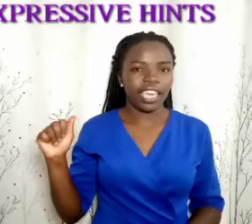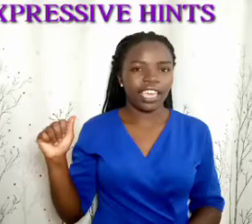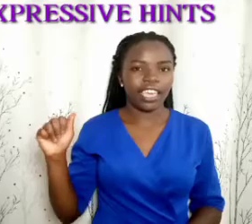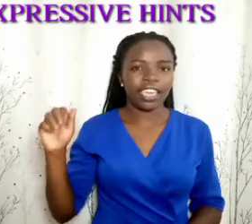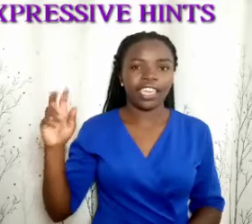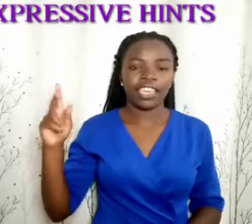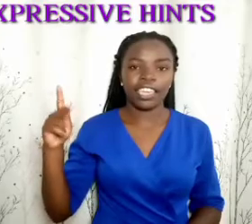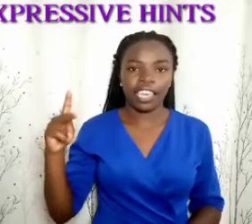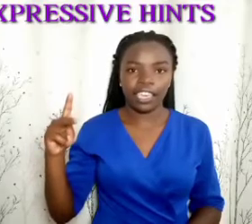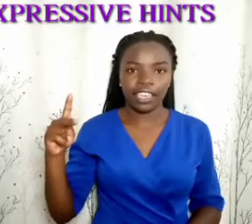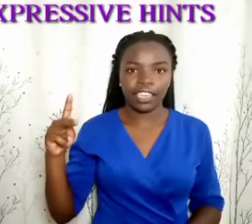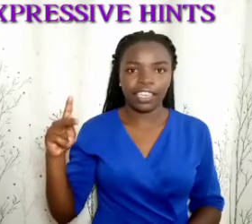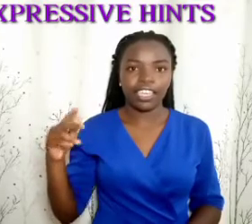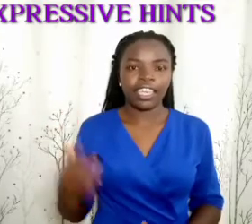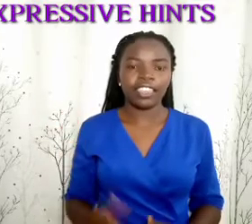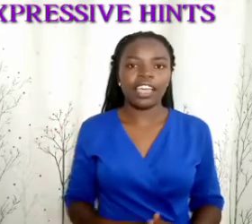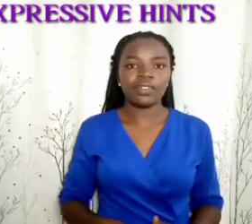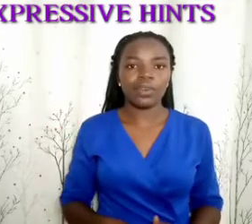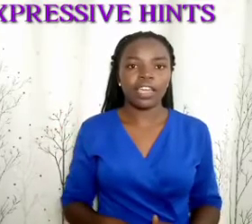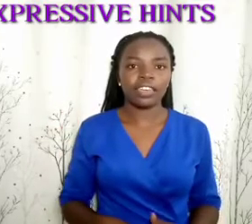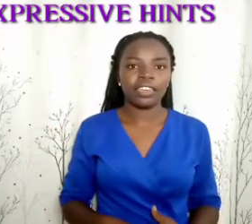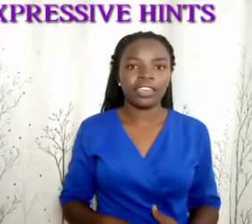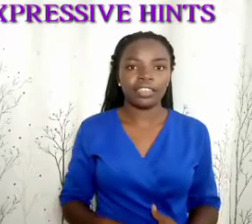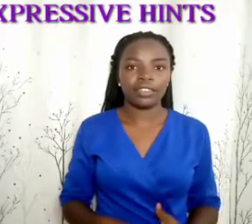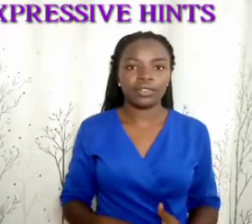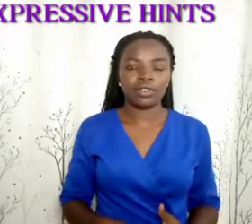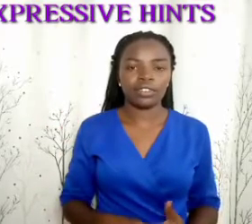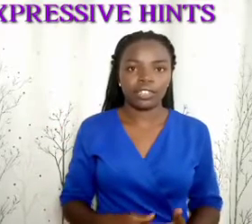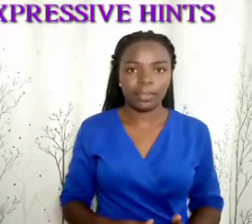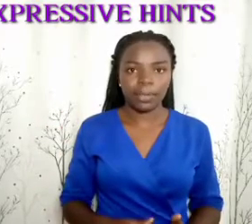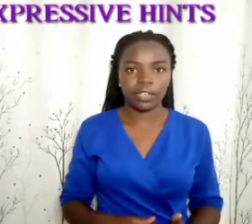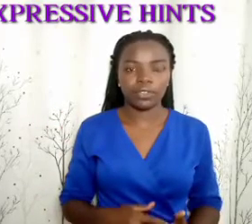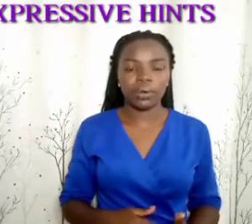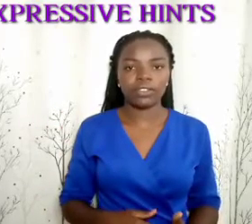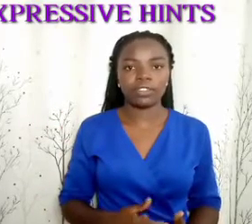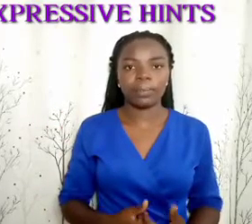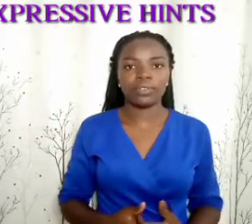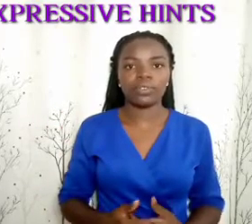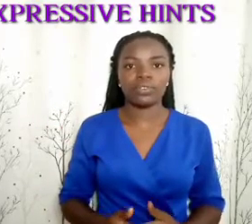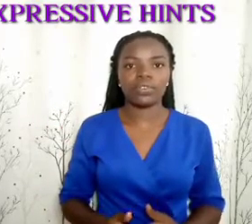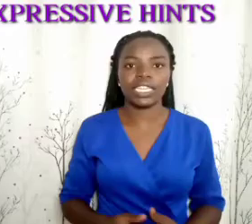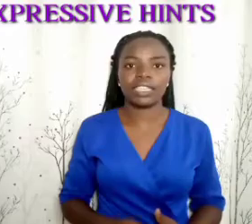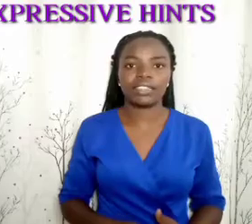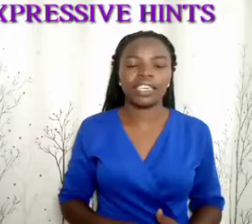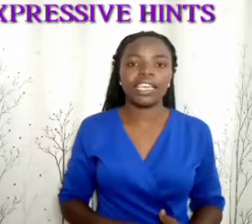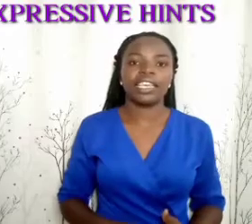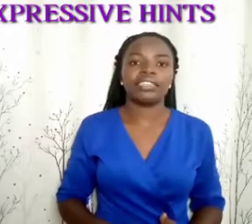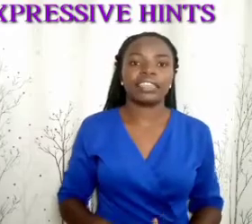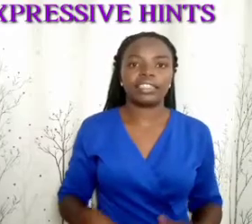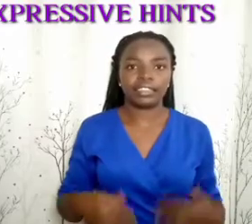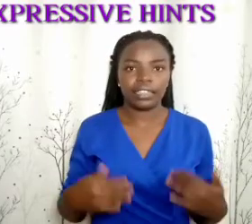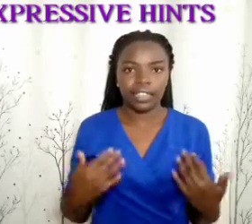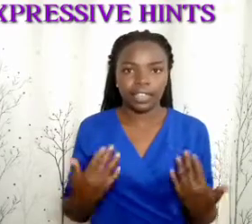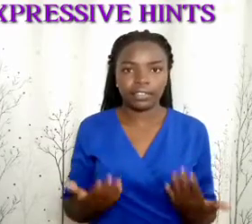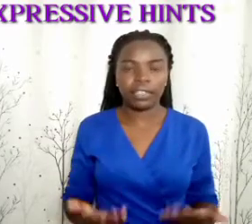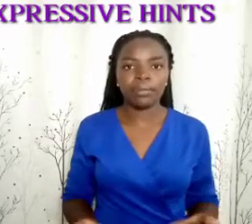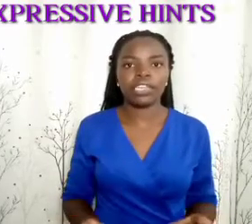A, K. That one is not rhythmic. So what you're supposed to do is just establish